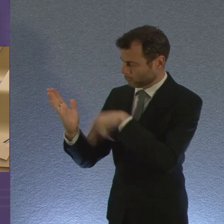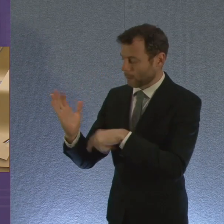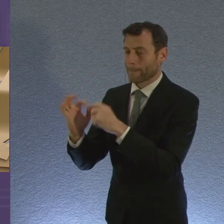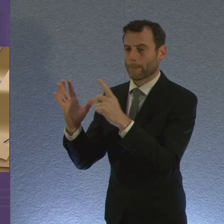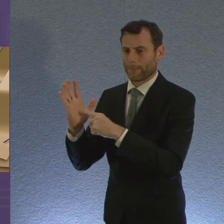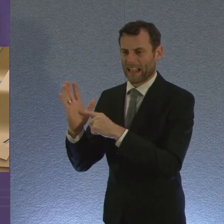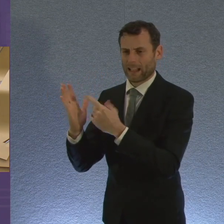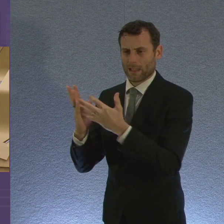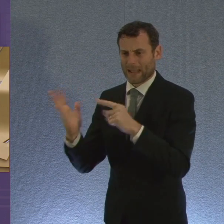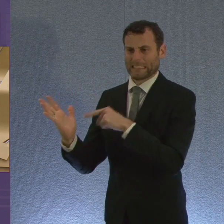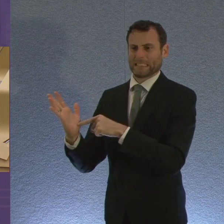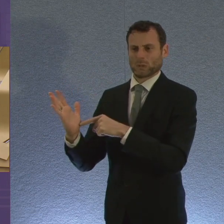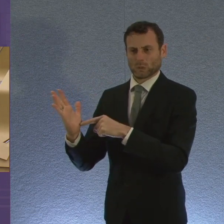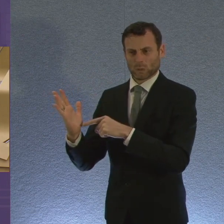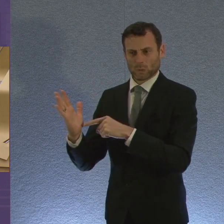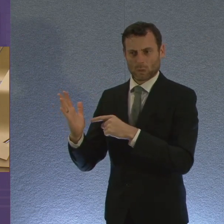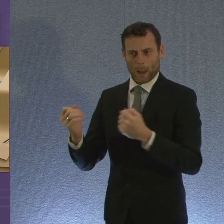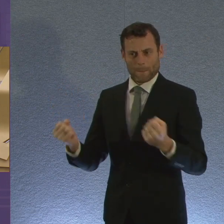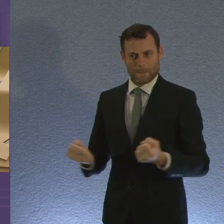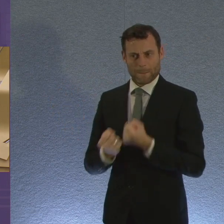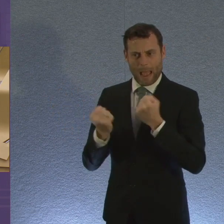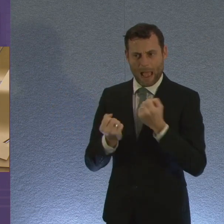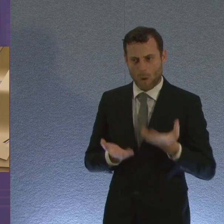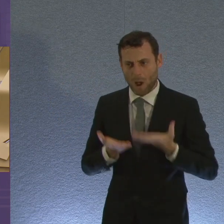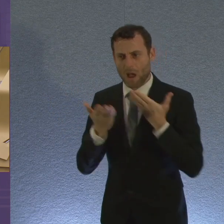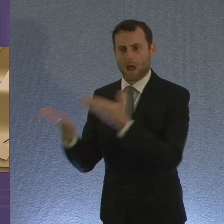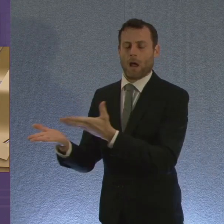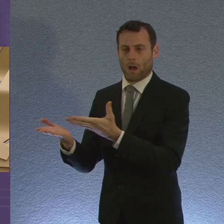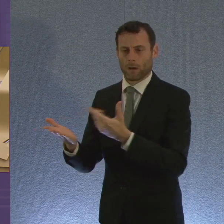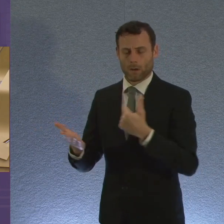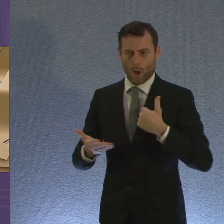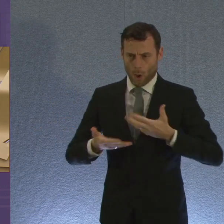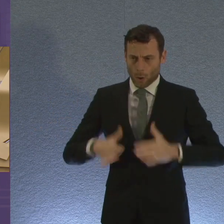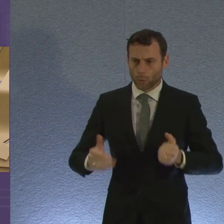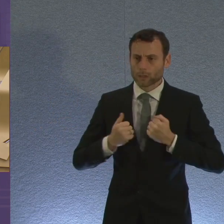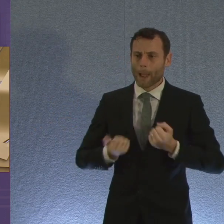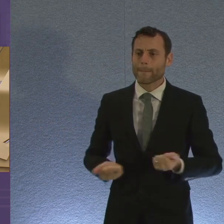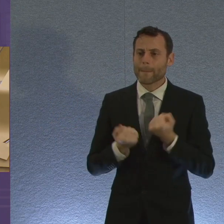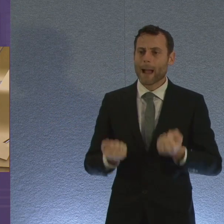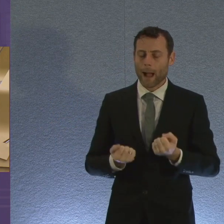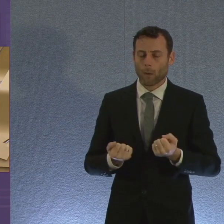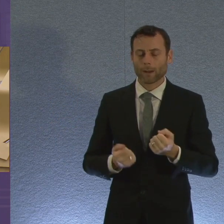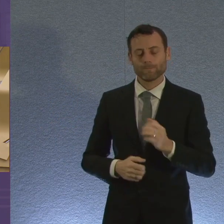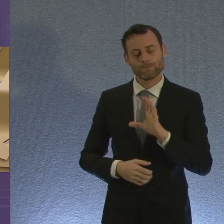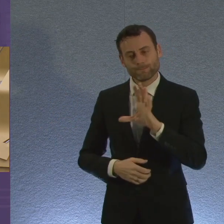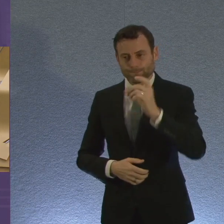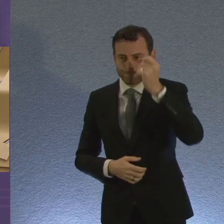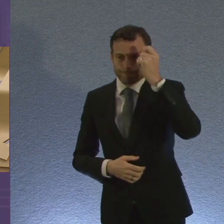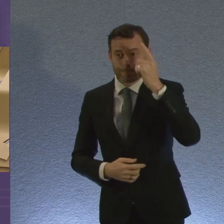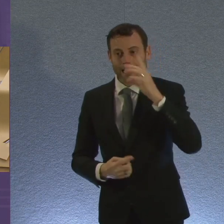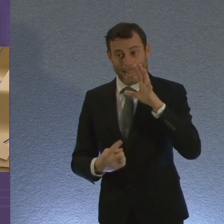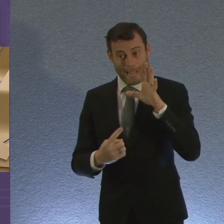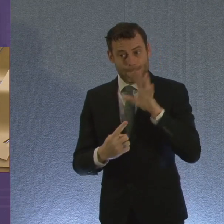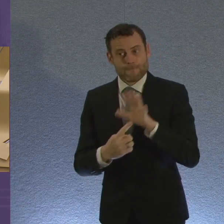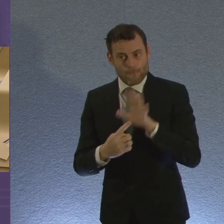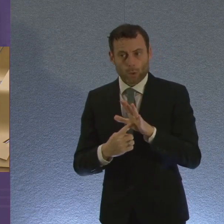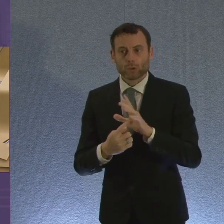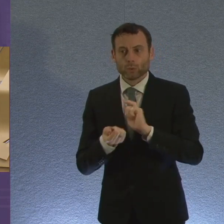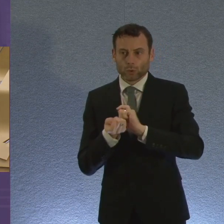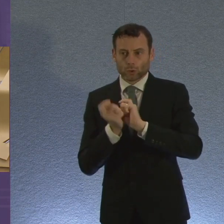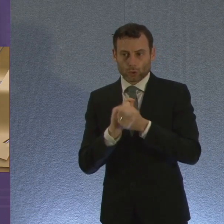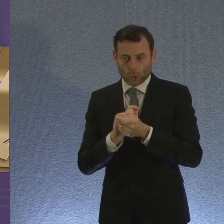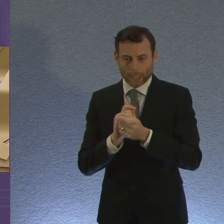that. I find them very difficult too. But I am satisfied that they are necessary and proportionate given the scale of the challenge